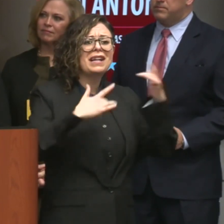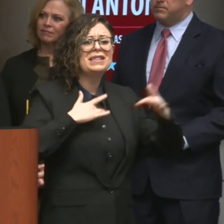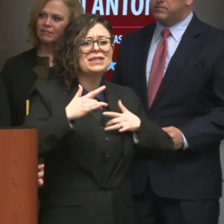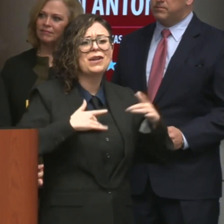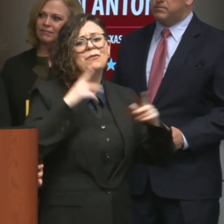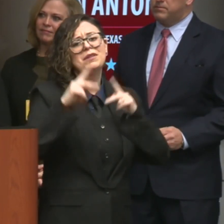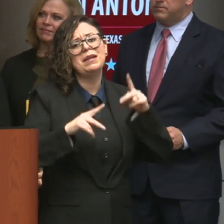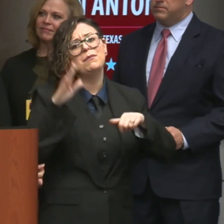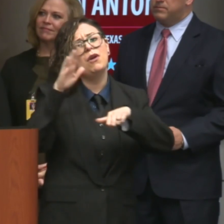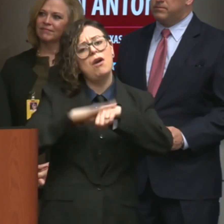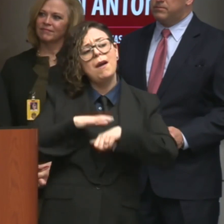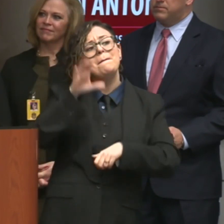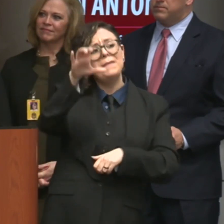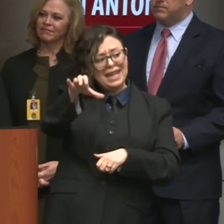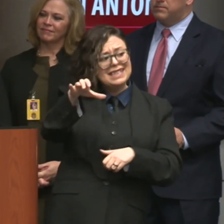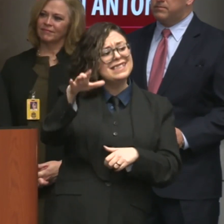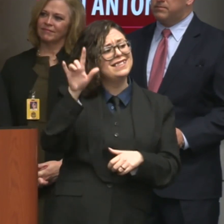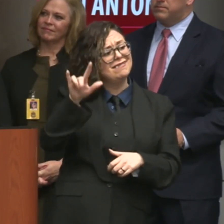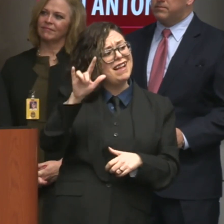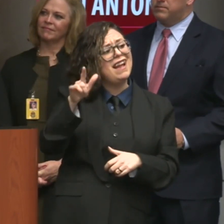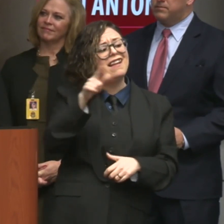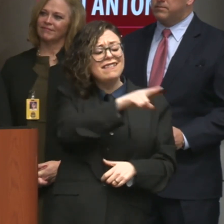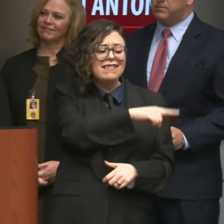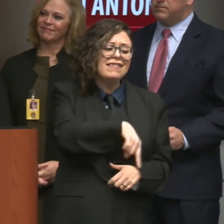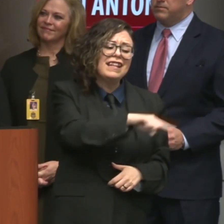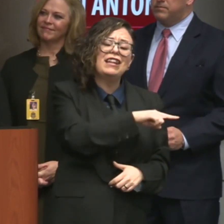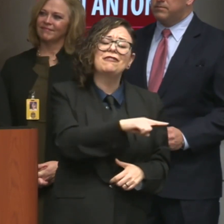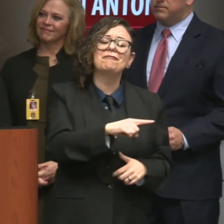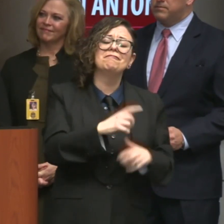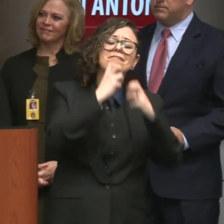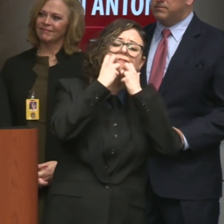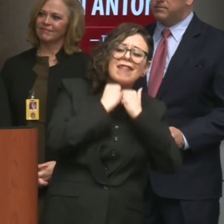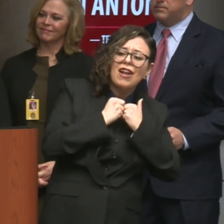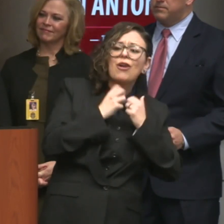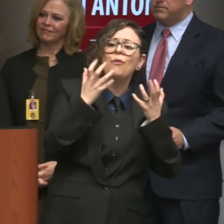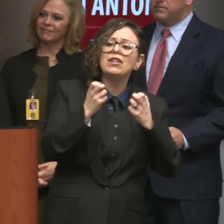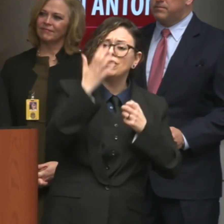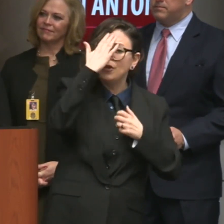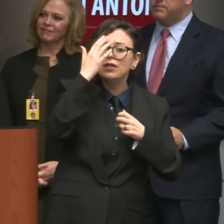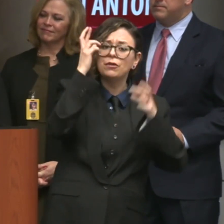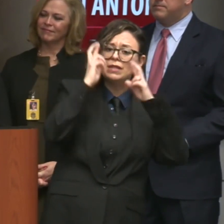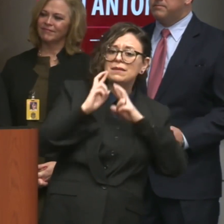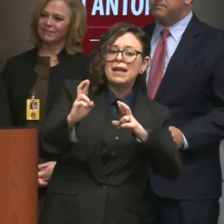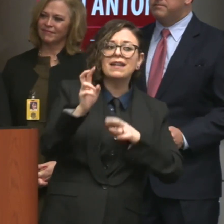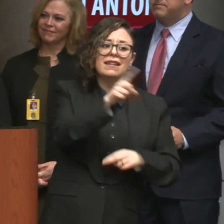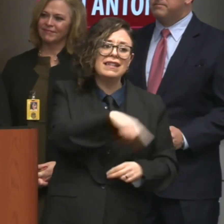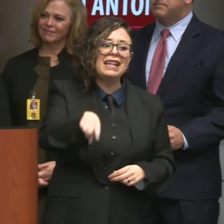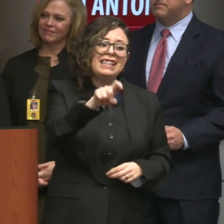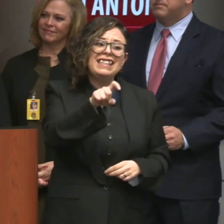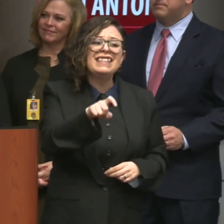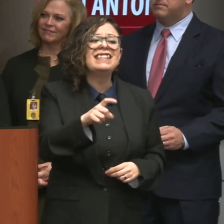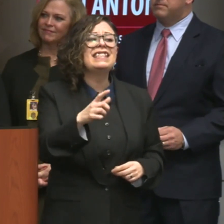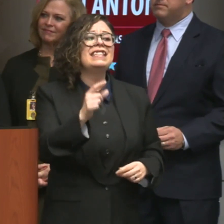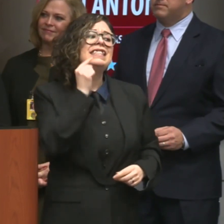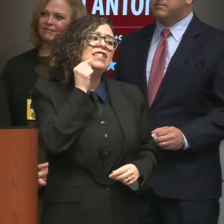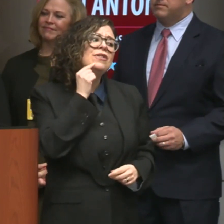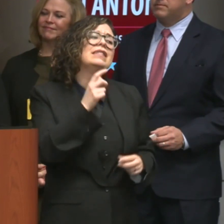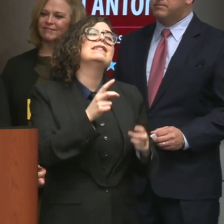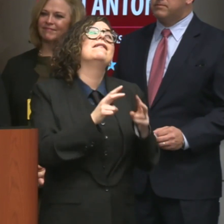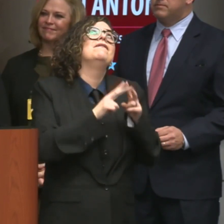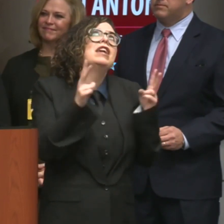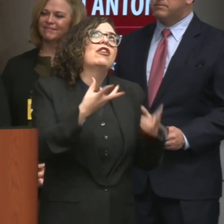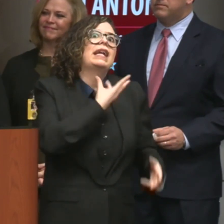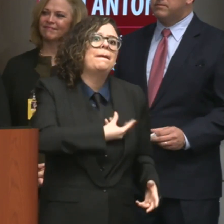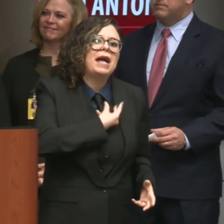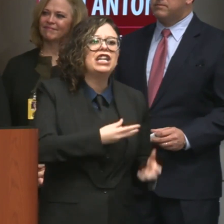are on base, and they want to make sure that they are being treated with the respect that they need. We know that San Antonio is a compassionate city. We know that